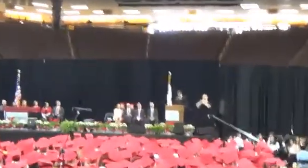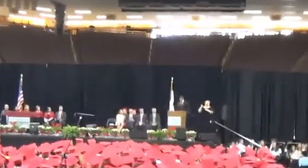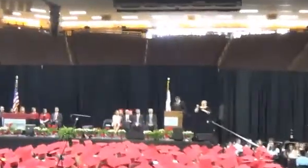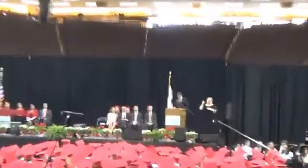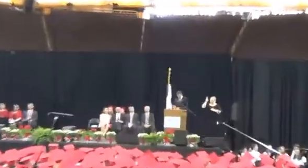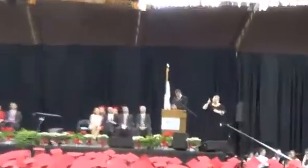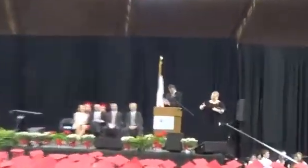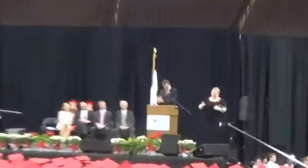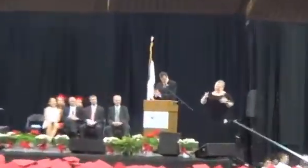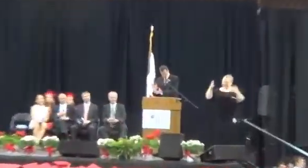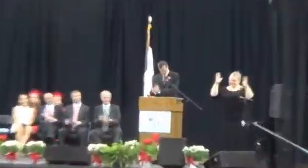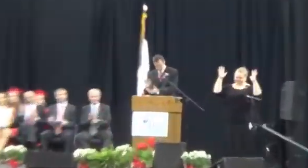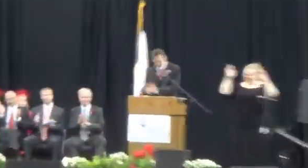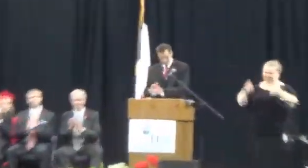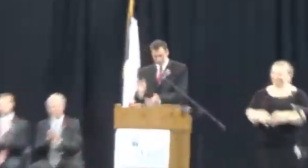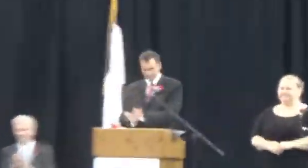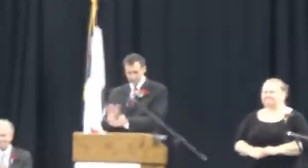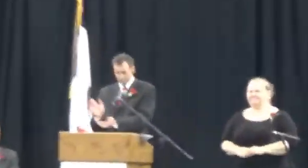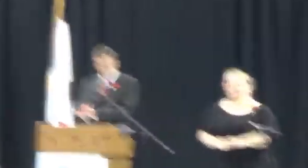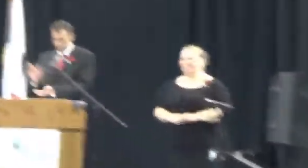history.